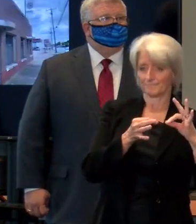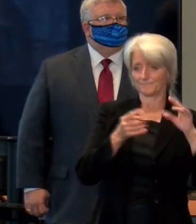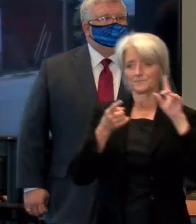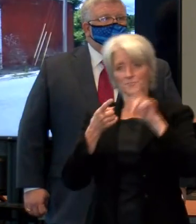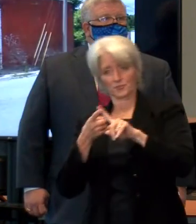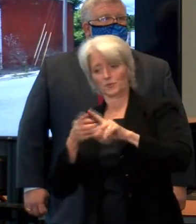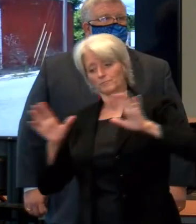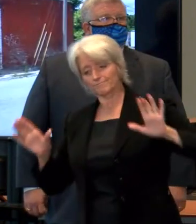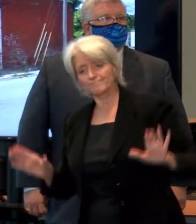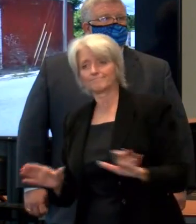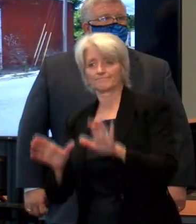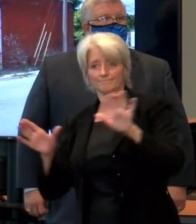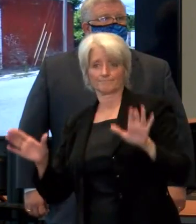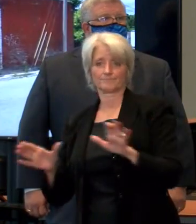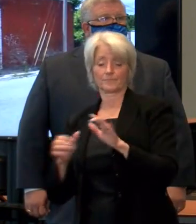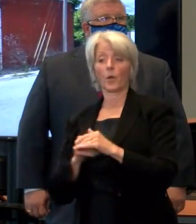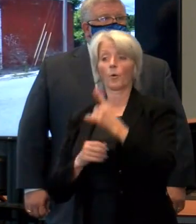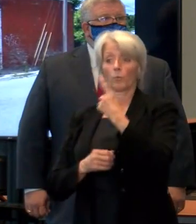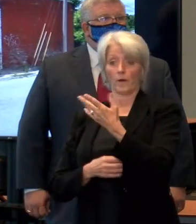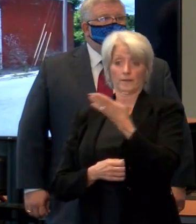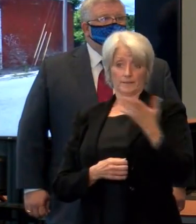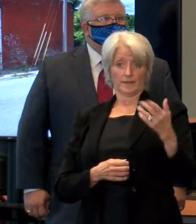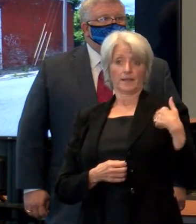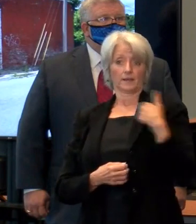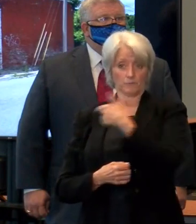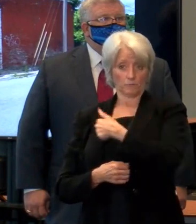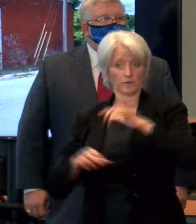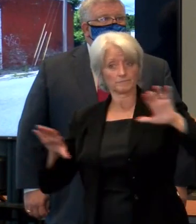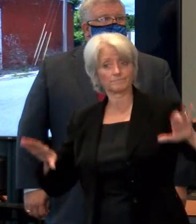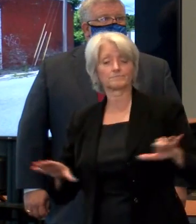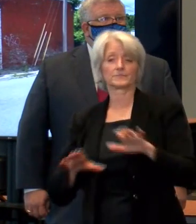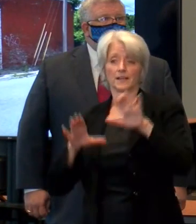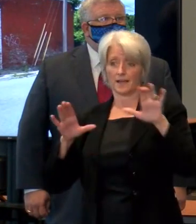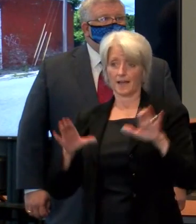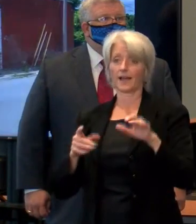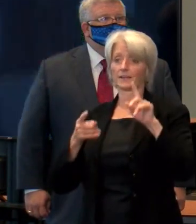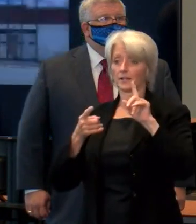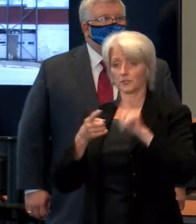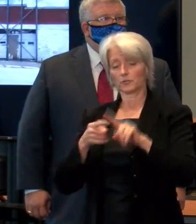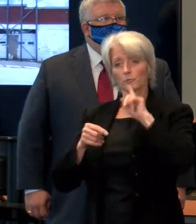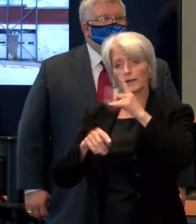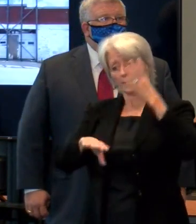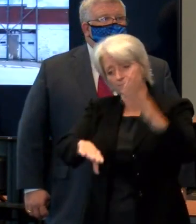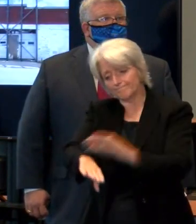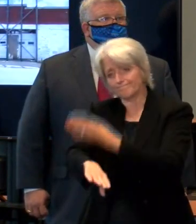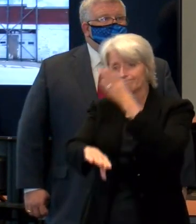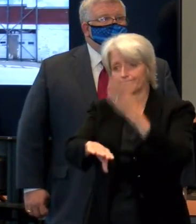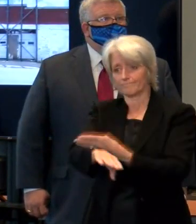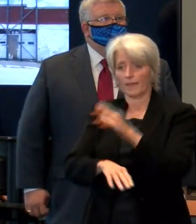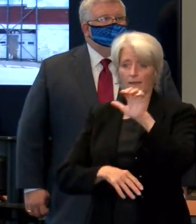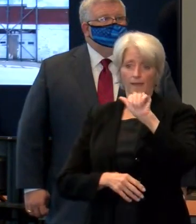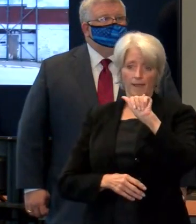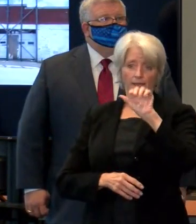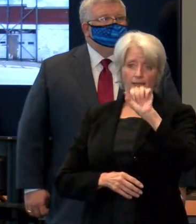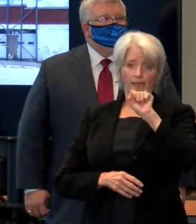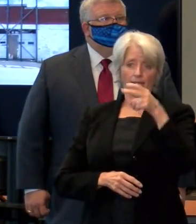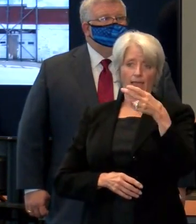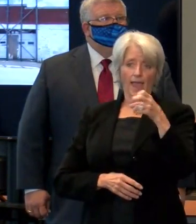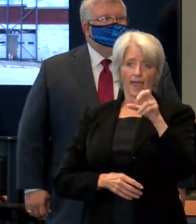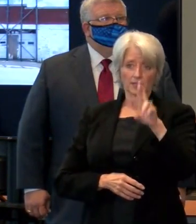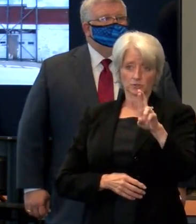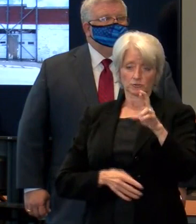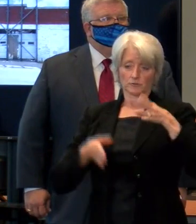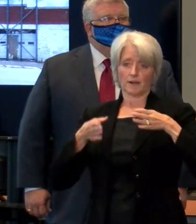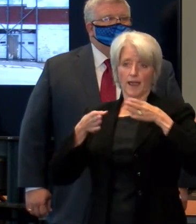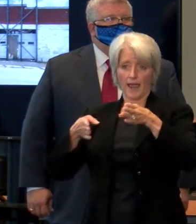so one of those actionable efforts has been the revitalization of Asher Avenue. To help revitalize an